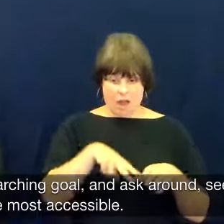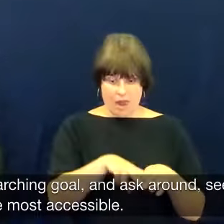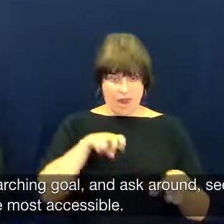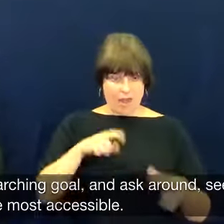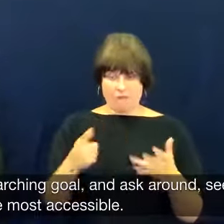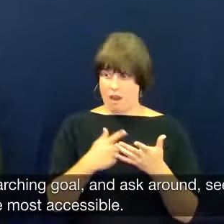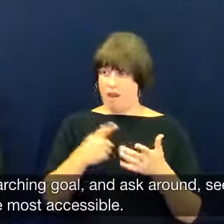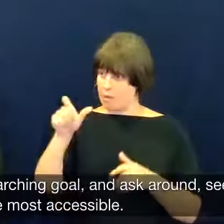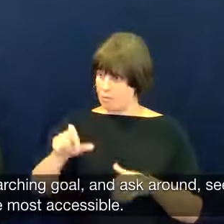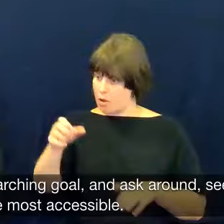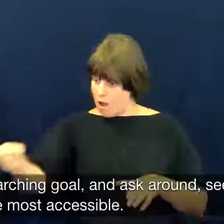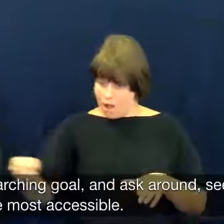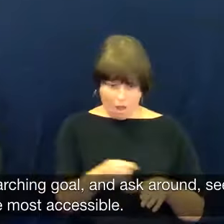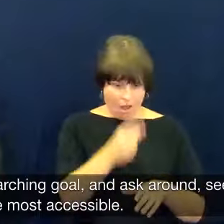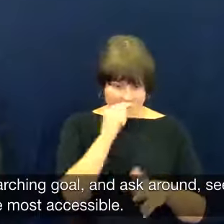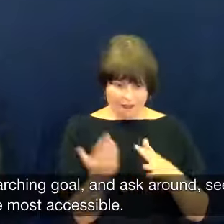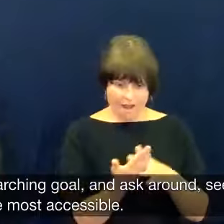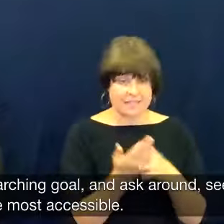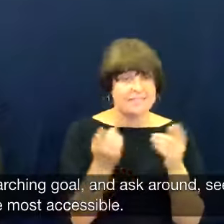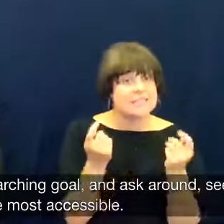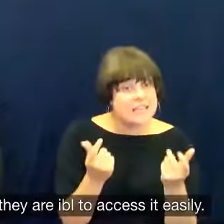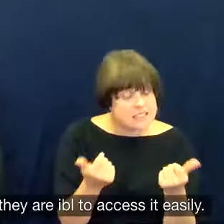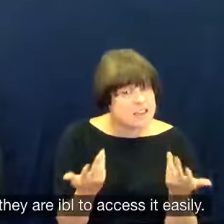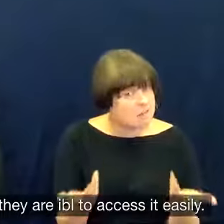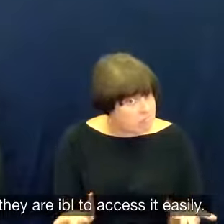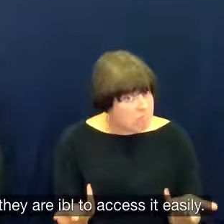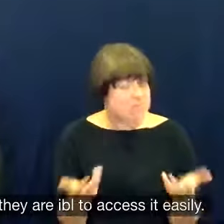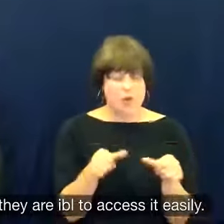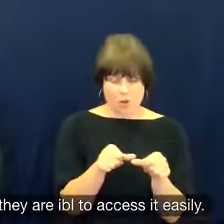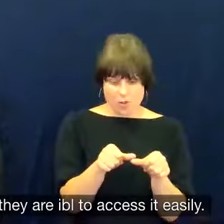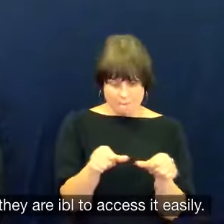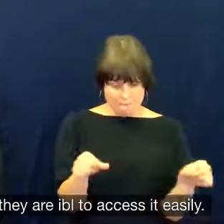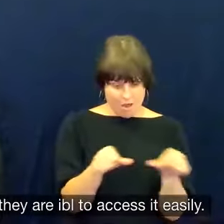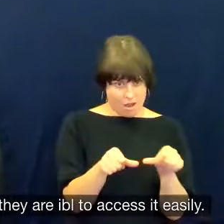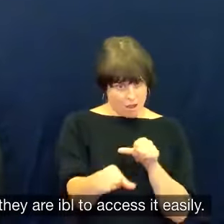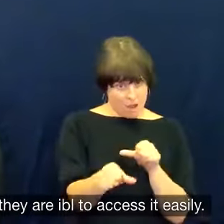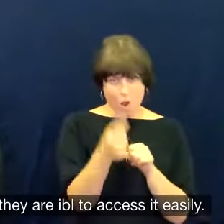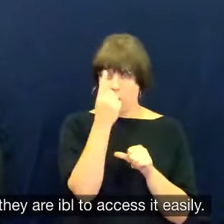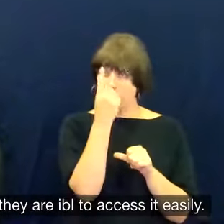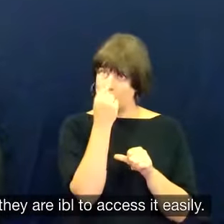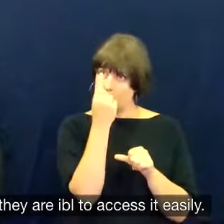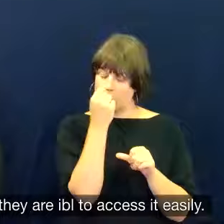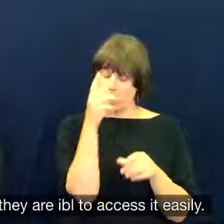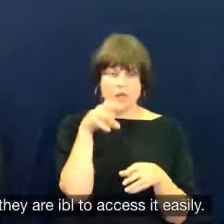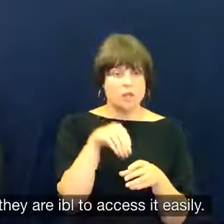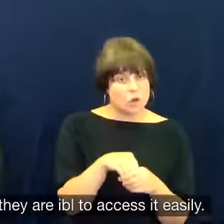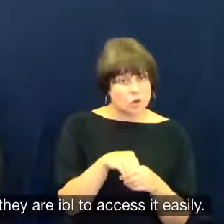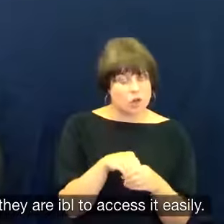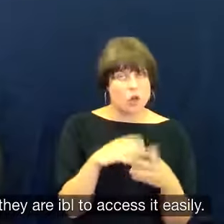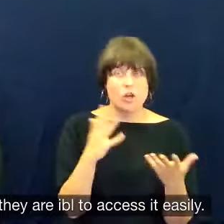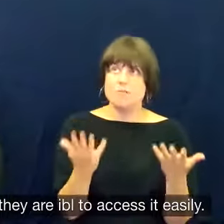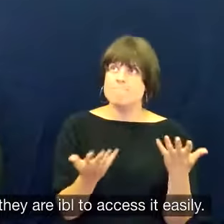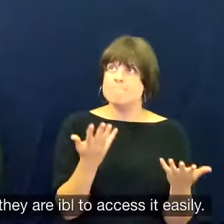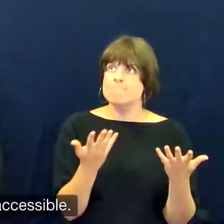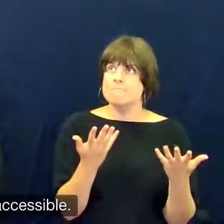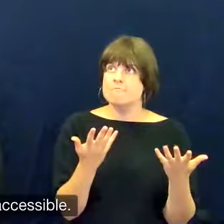easily, thinking things like that. So the measurable might be that by